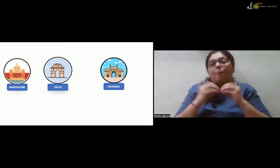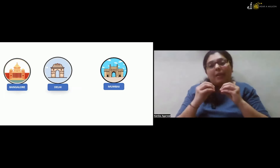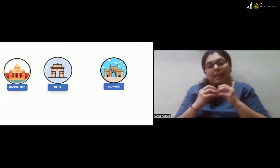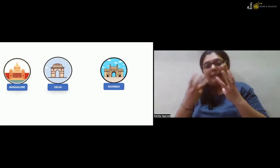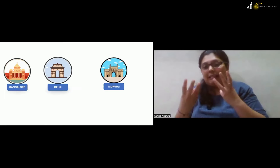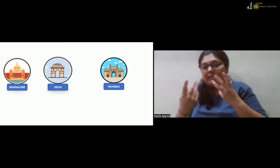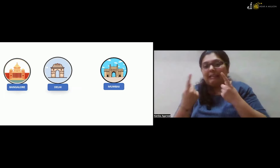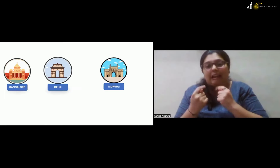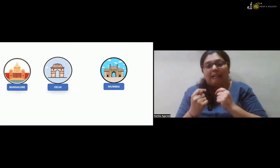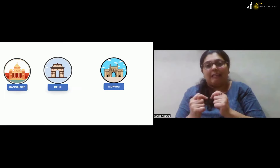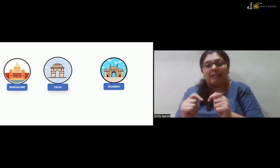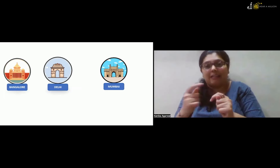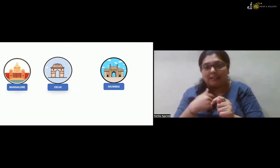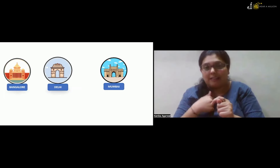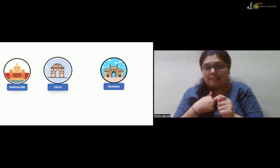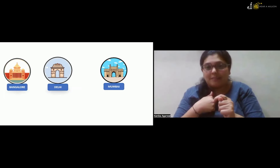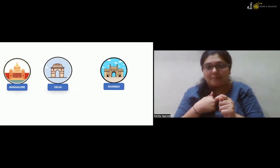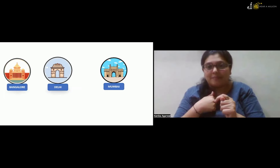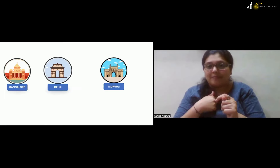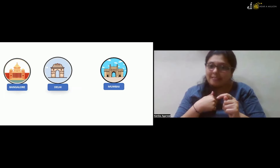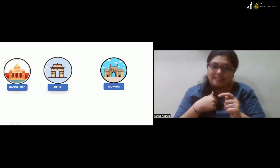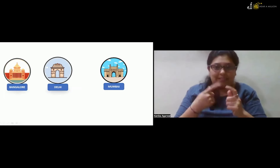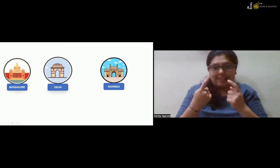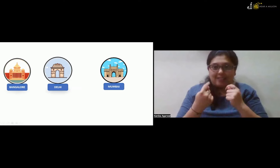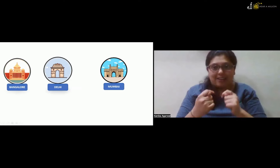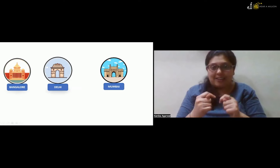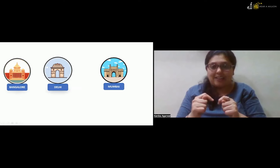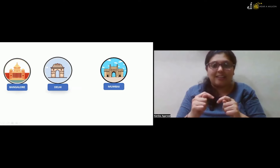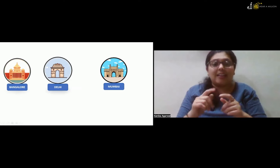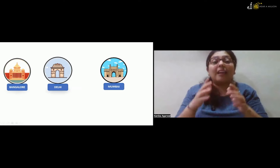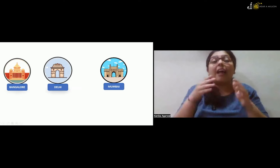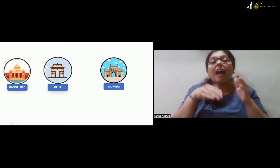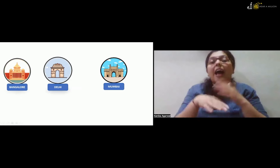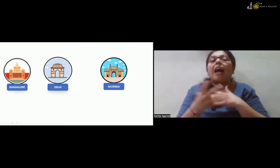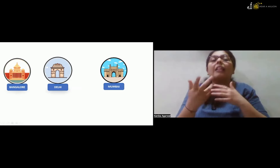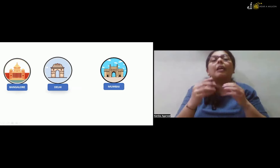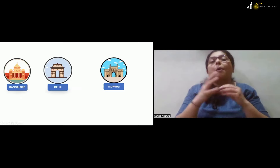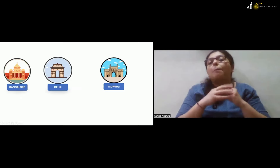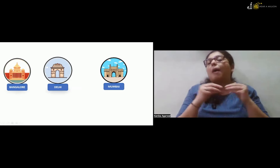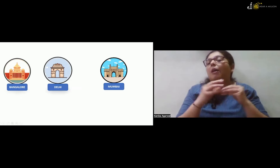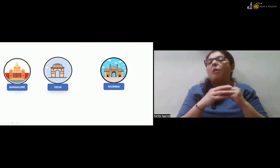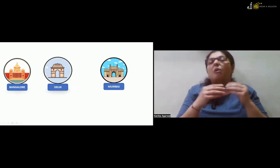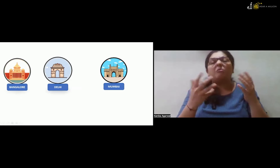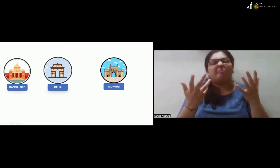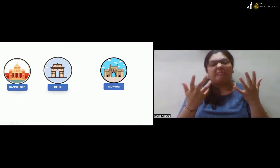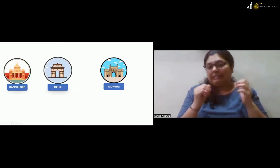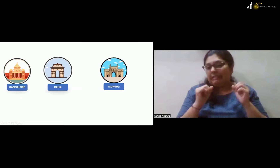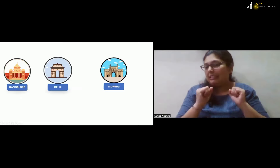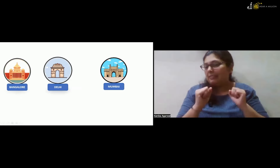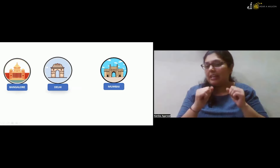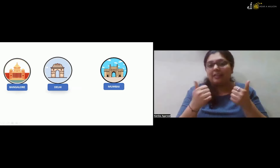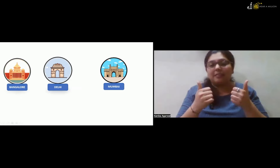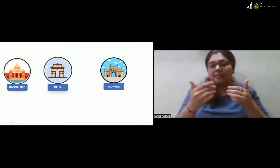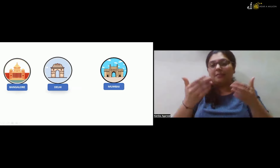connect with all the schools in these three main cities, Bangalore, Delhi, and Mumbai. So we tried connecting with all the